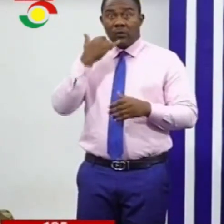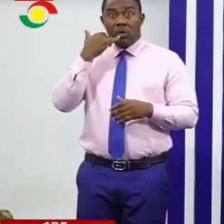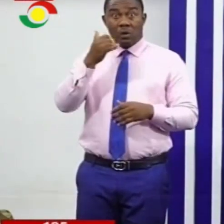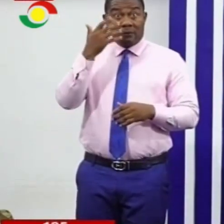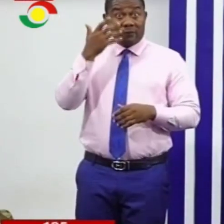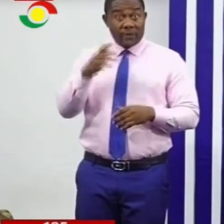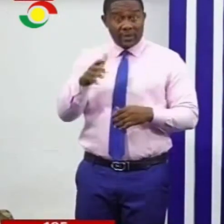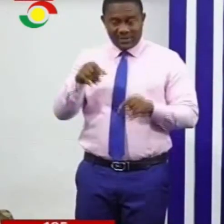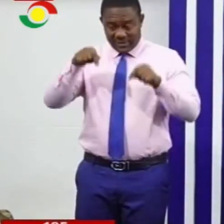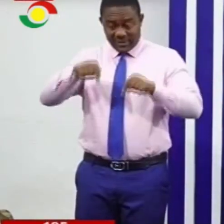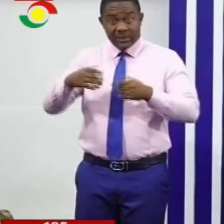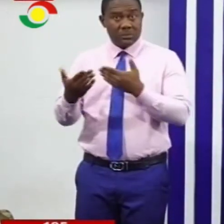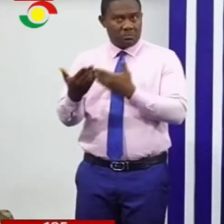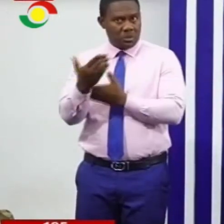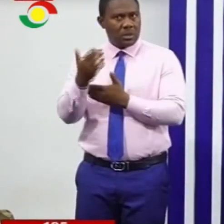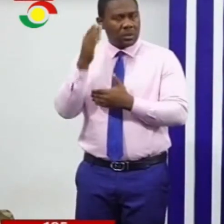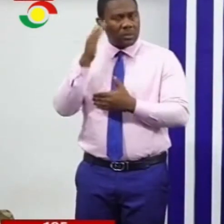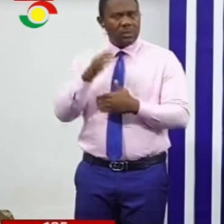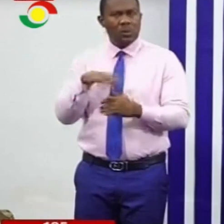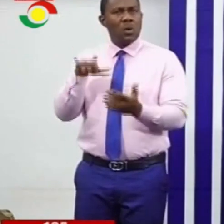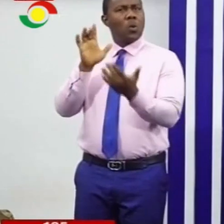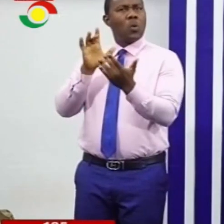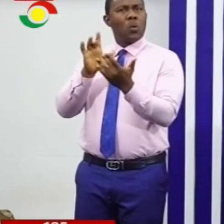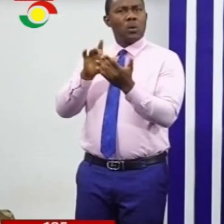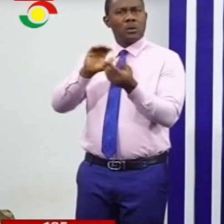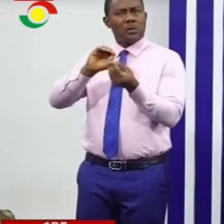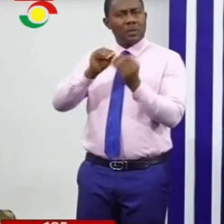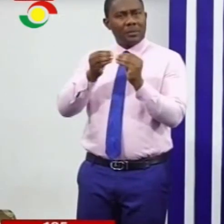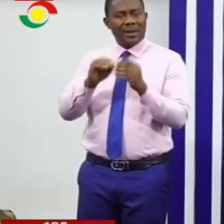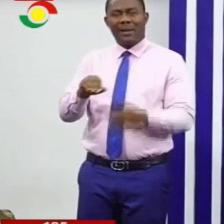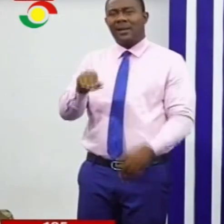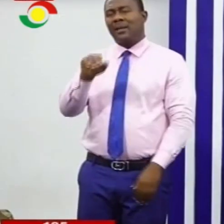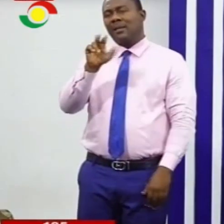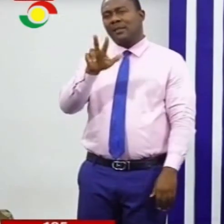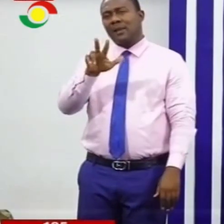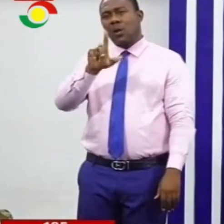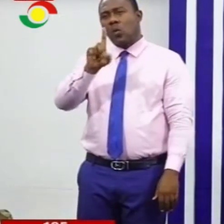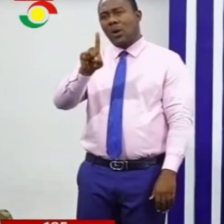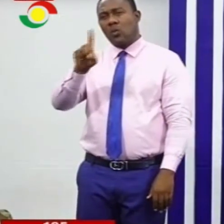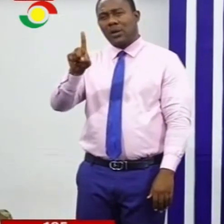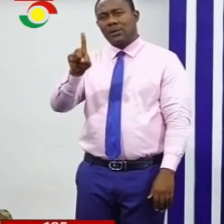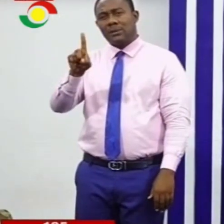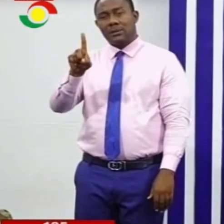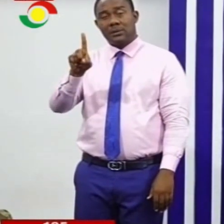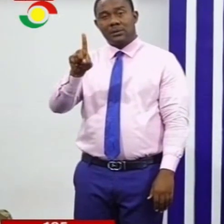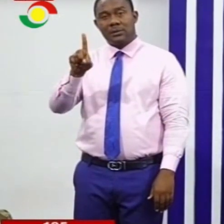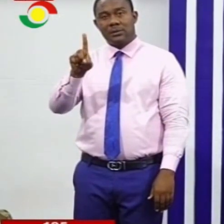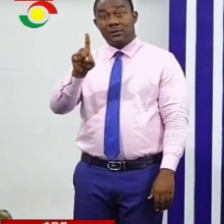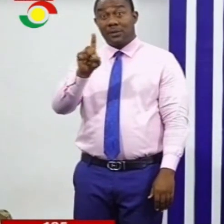are this morning announcing the contact number 311. 311.